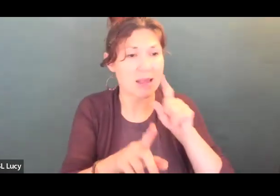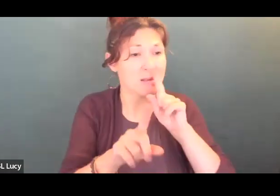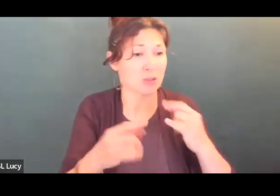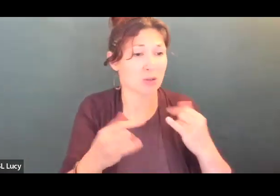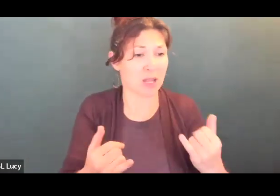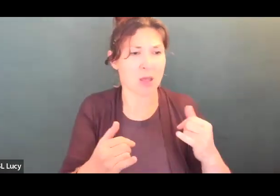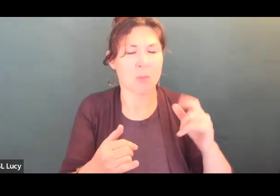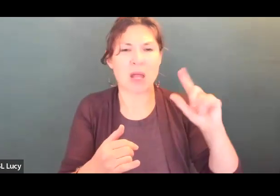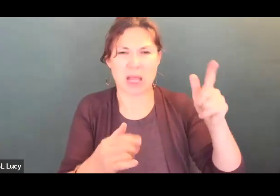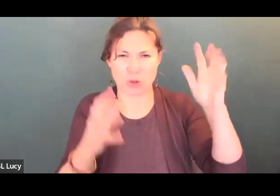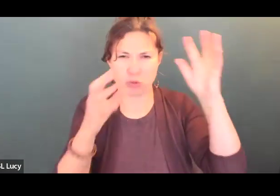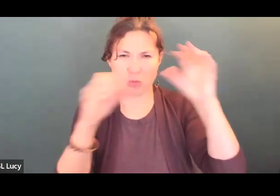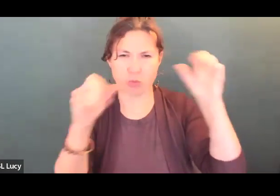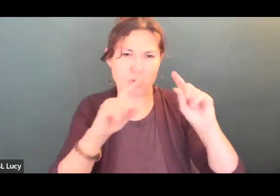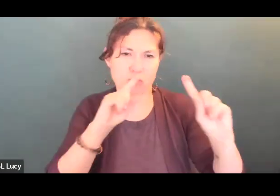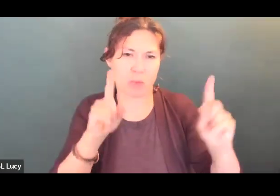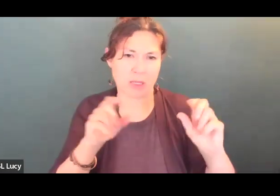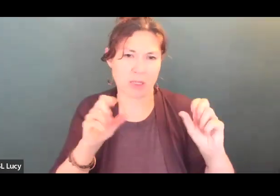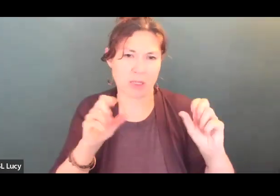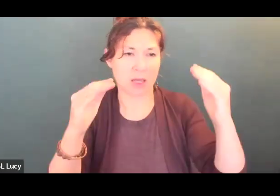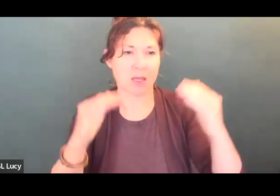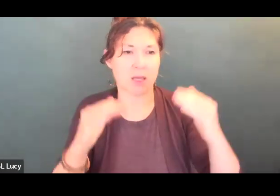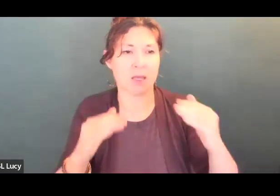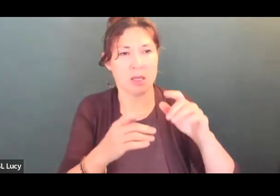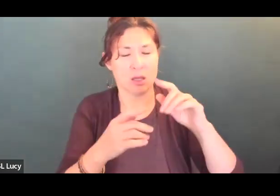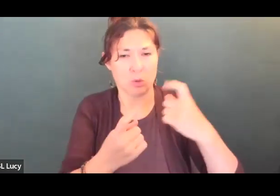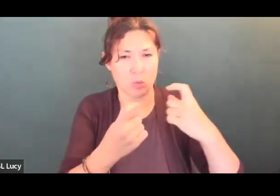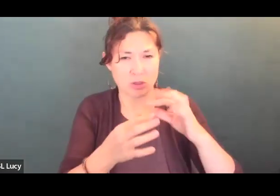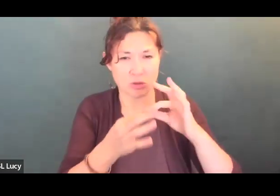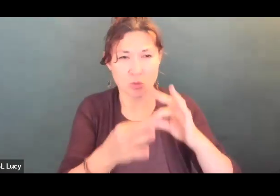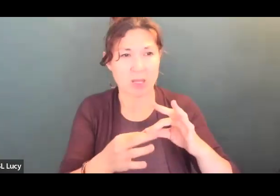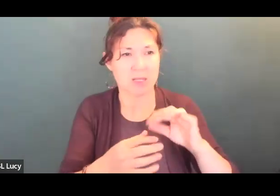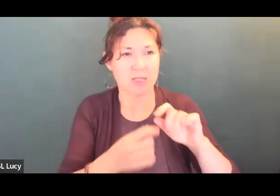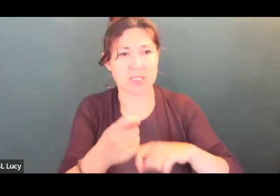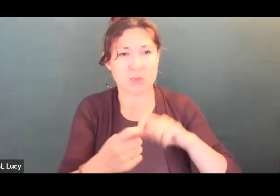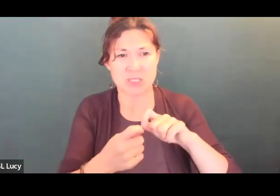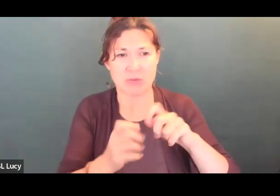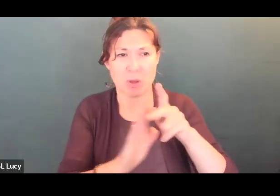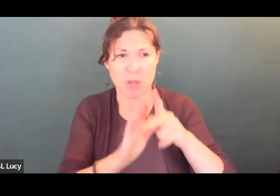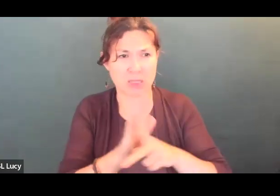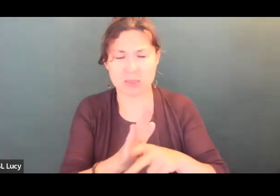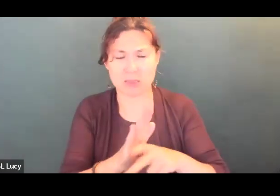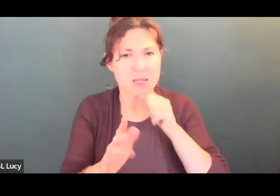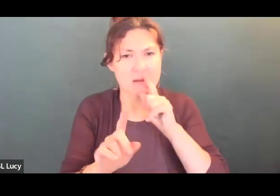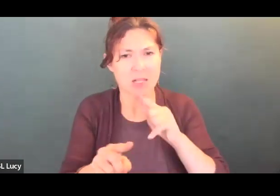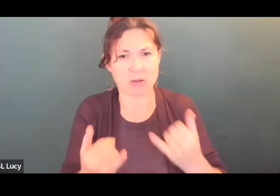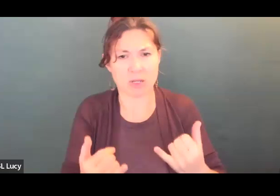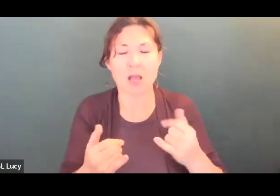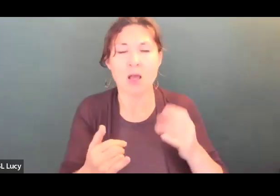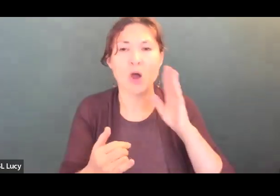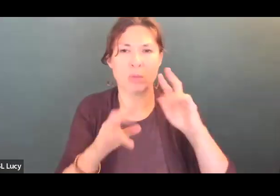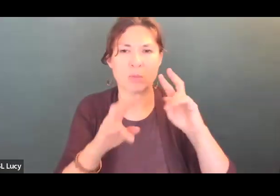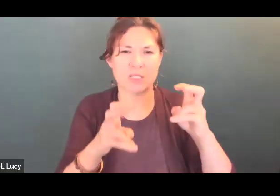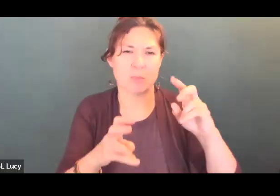response. Questions on specific policy matter are not answered this time, but may be the subject of later discussion by the